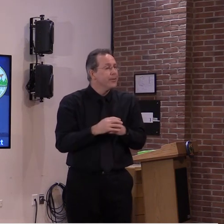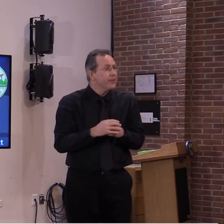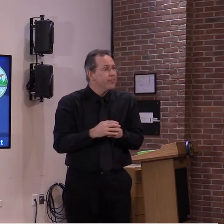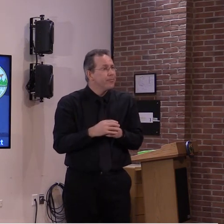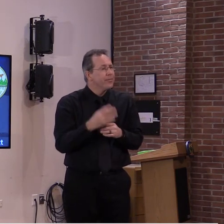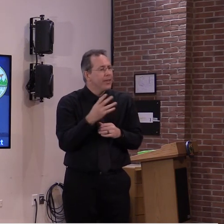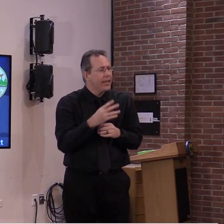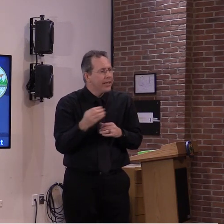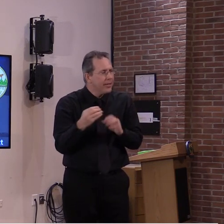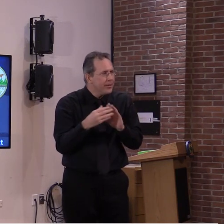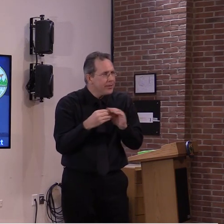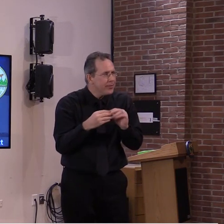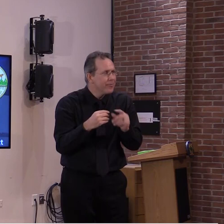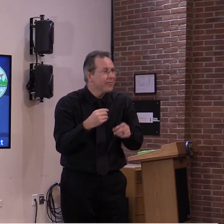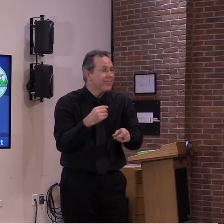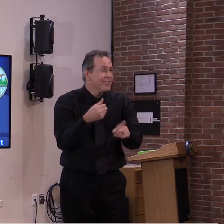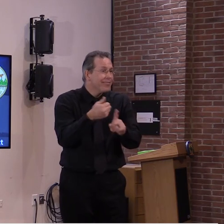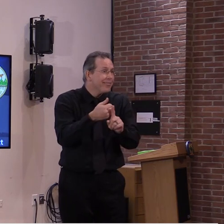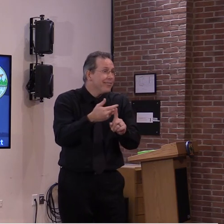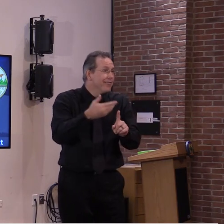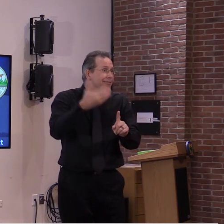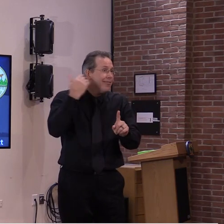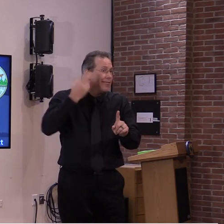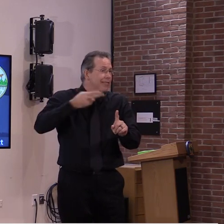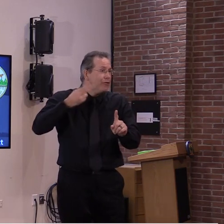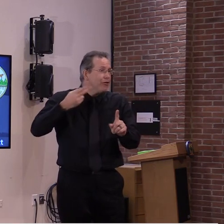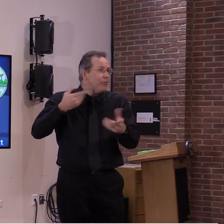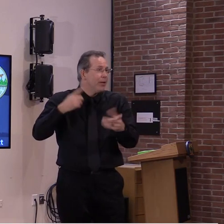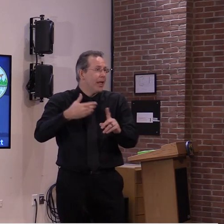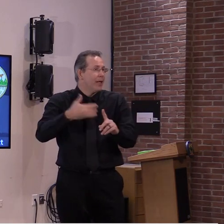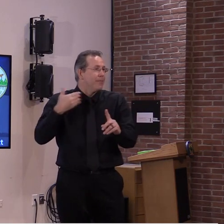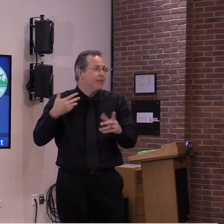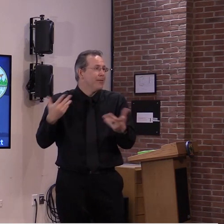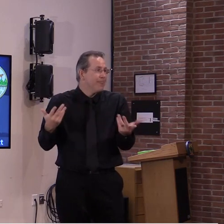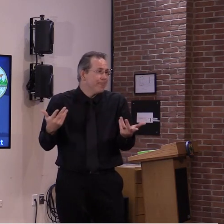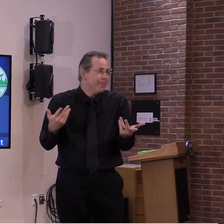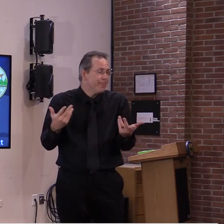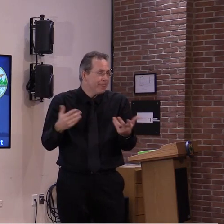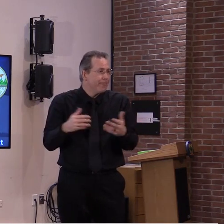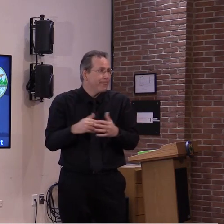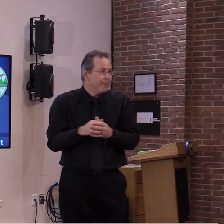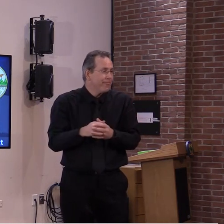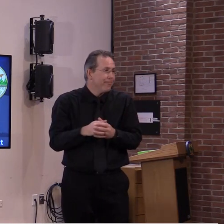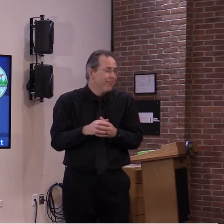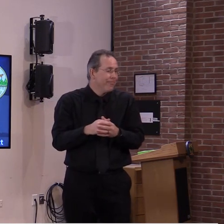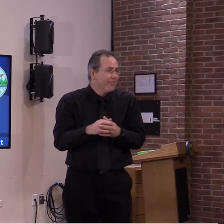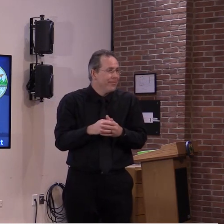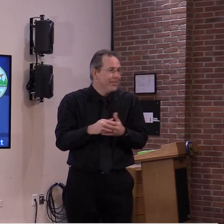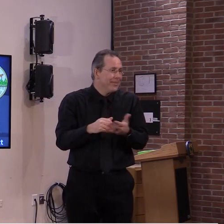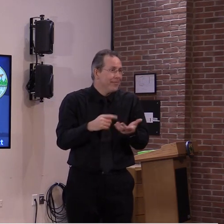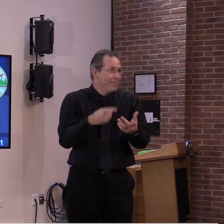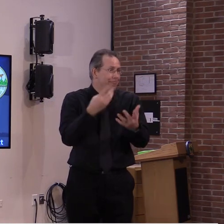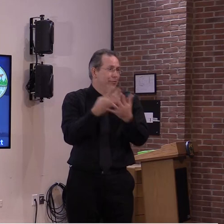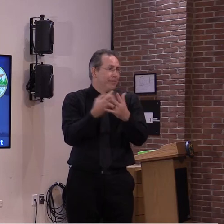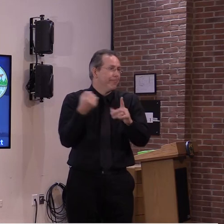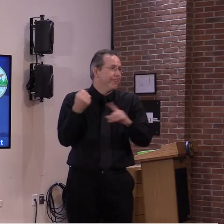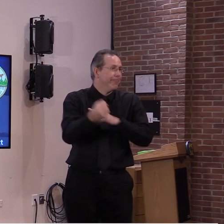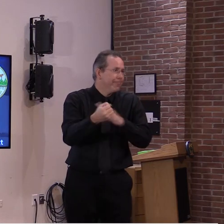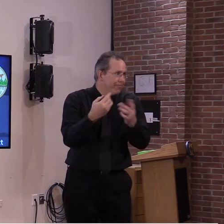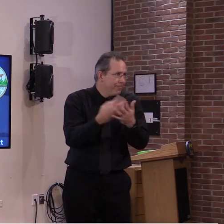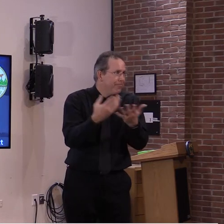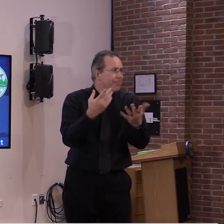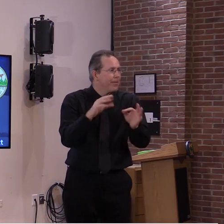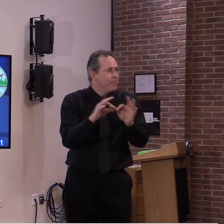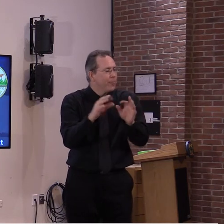prior lives may not have the most exotic, not have the most wonderful health